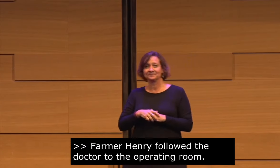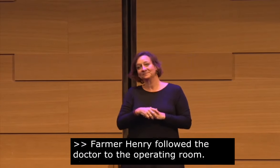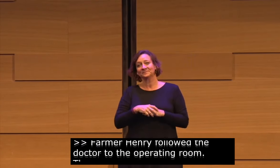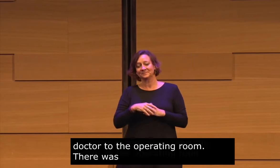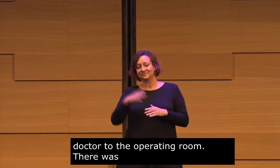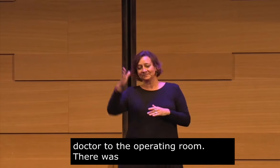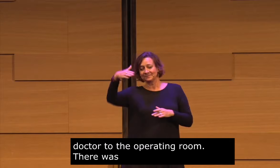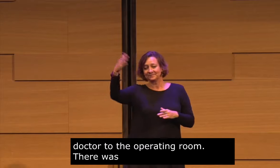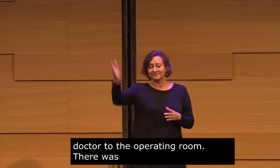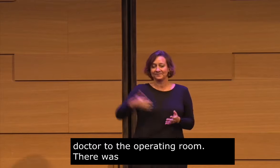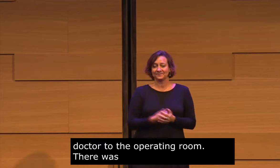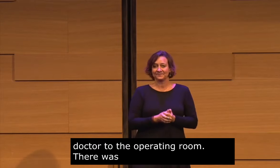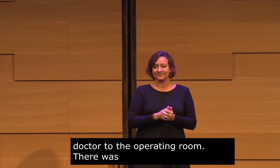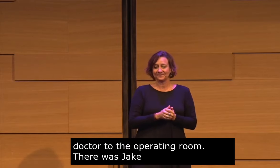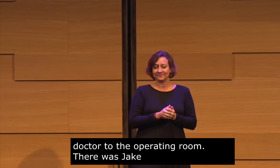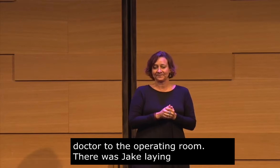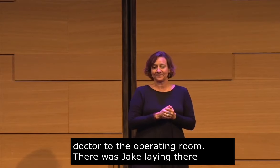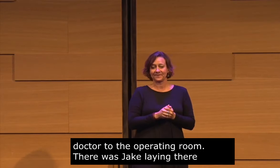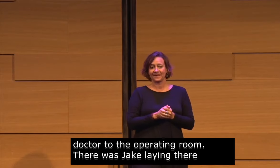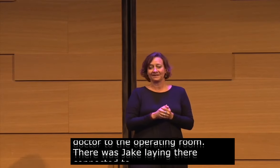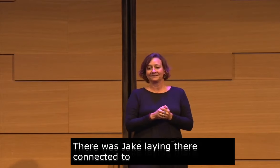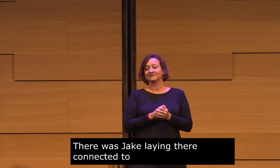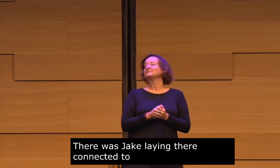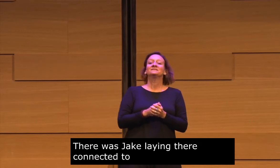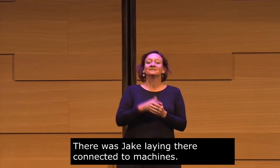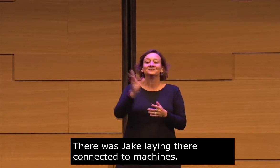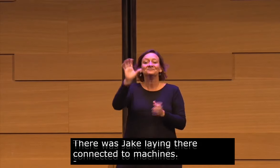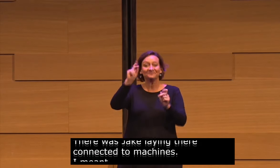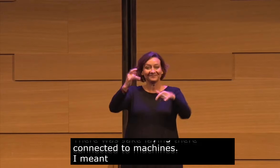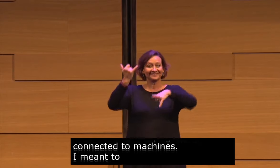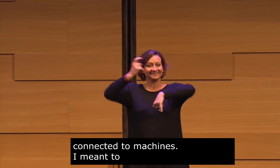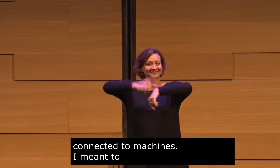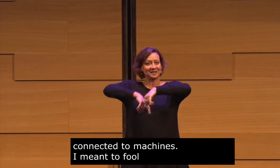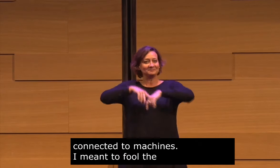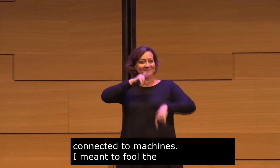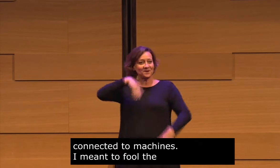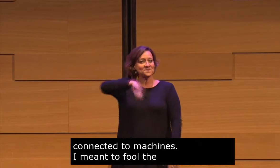upset. I meant to fool the chickens, he said, but not Jake.